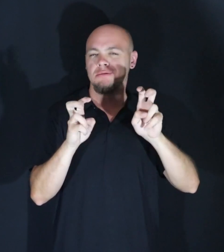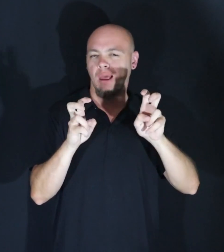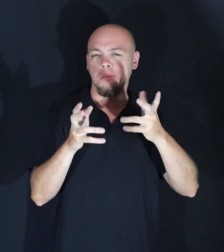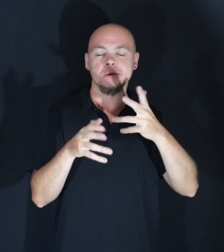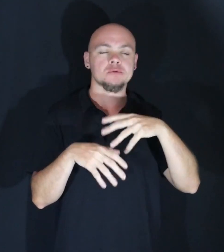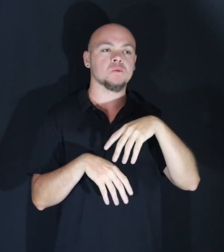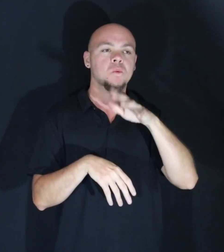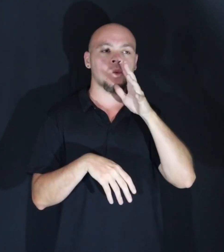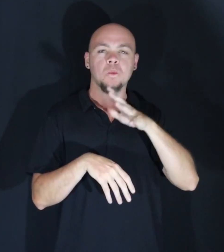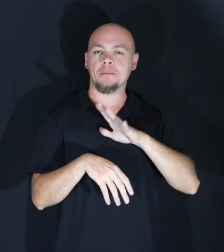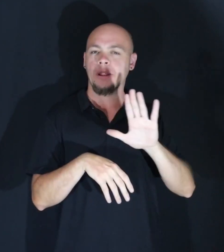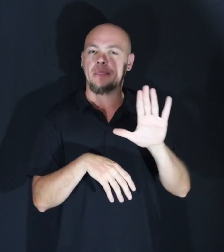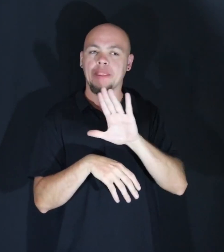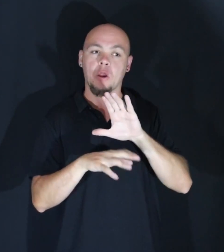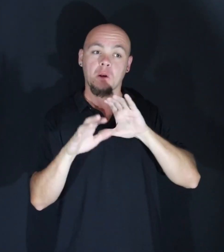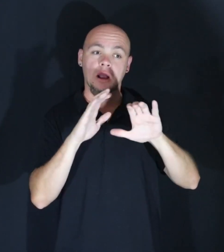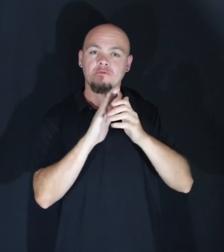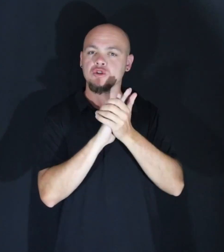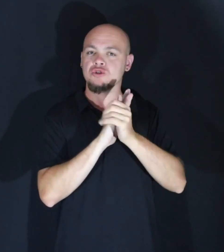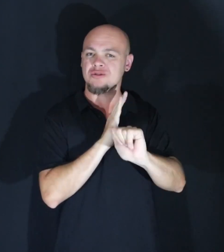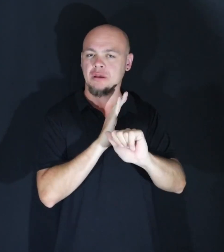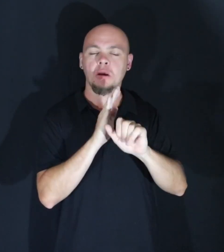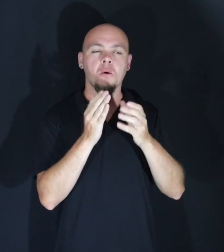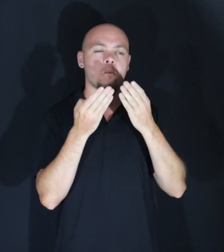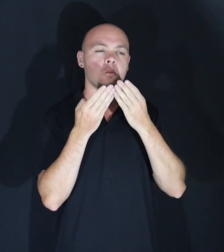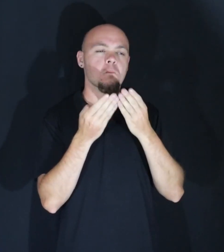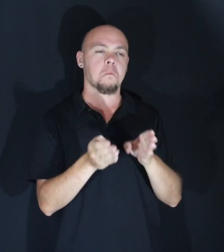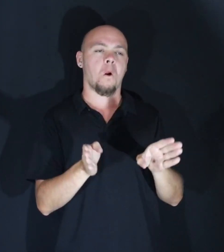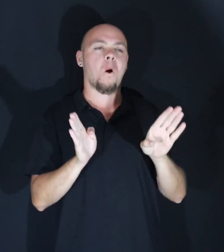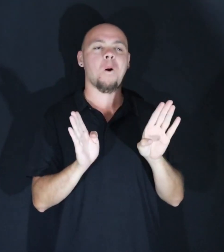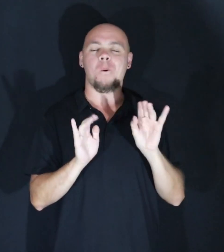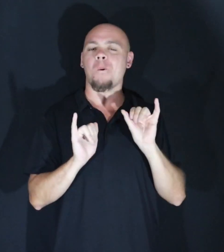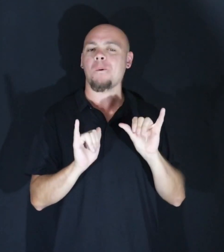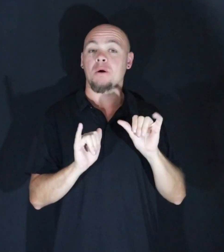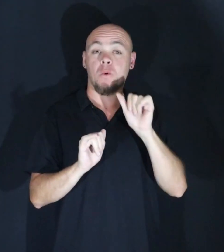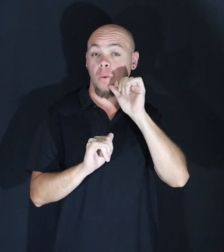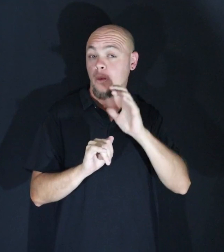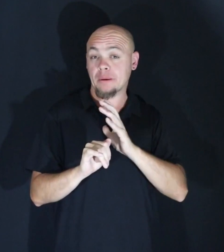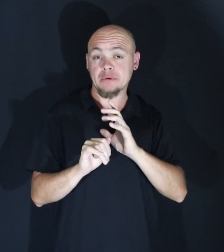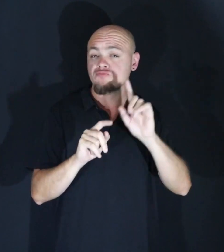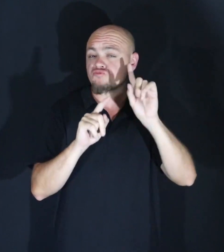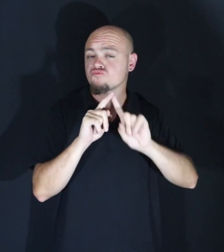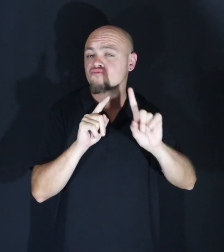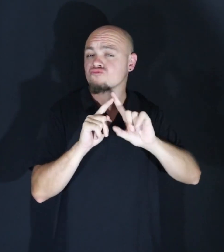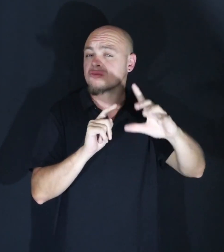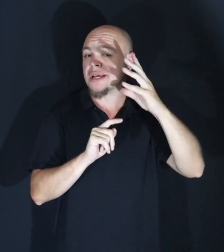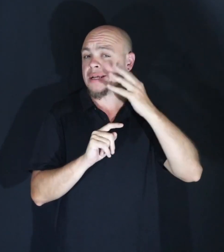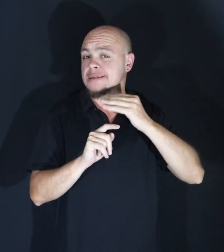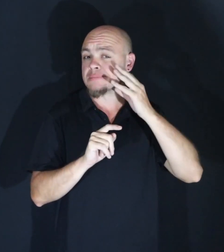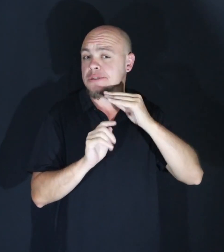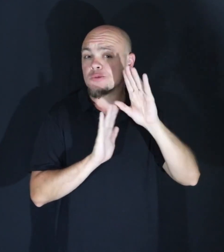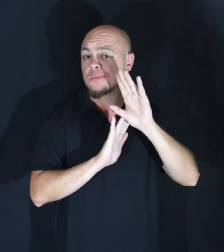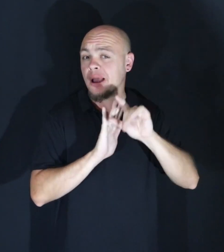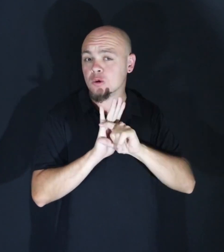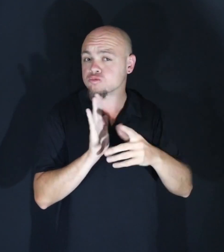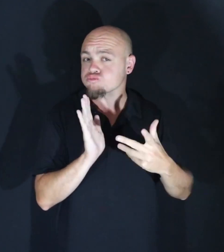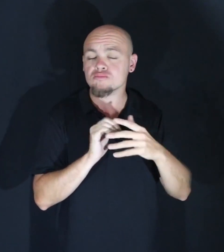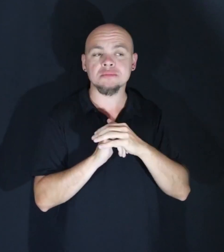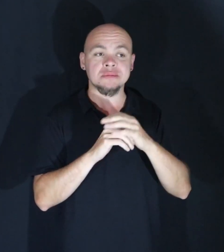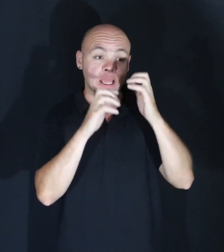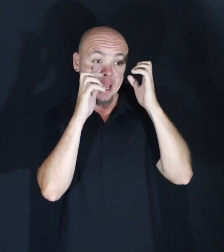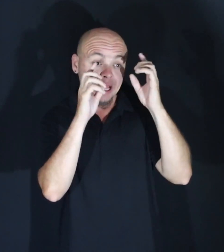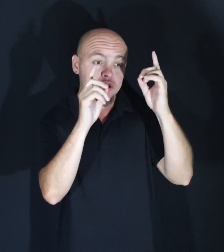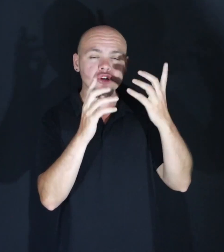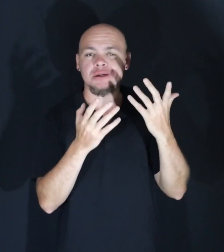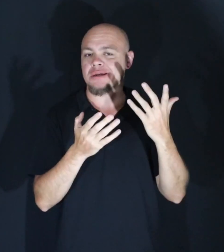to broaden their conversational skills. And it brought together women from all walks of life, educated,